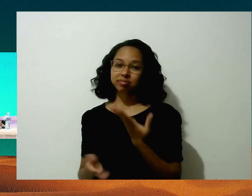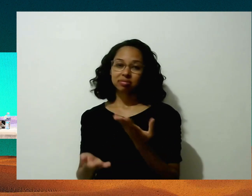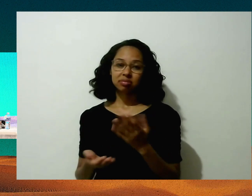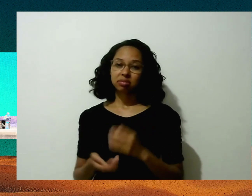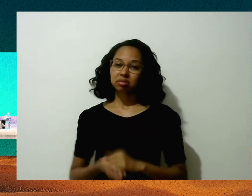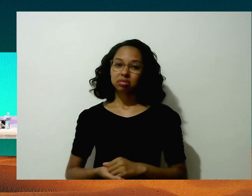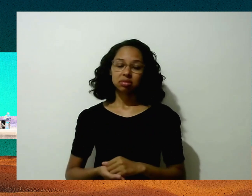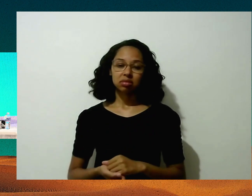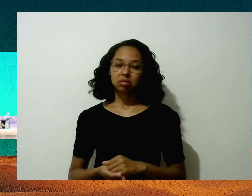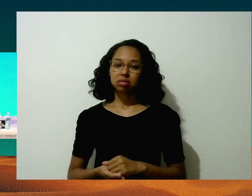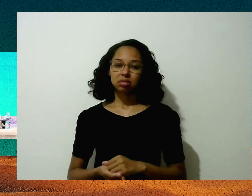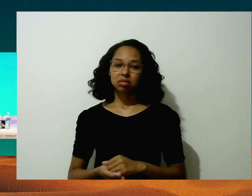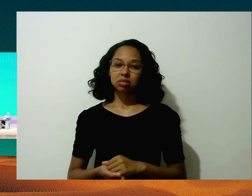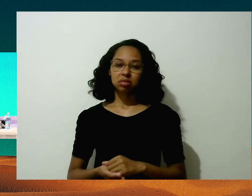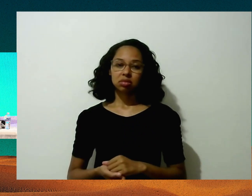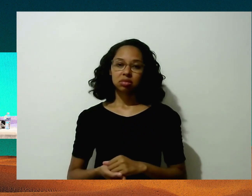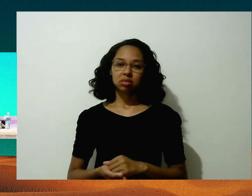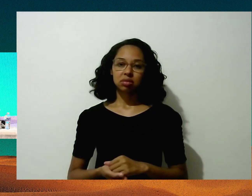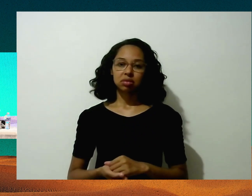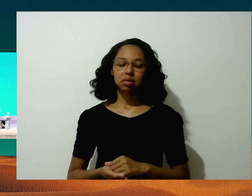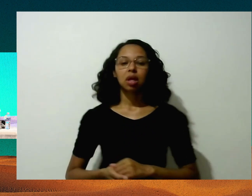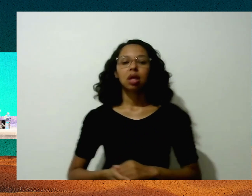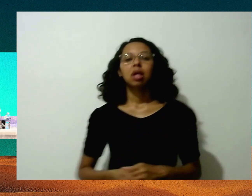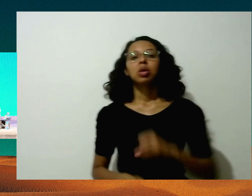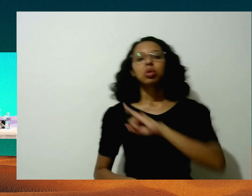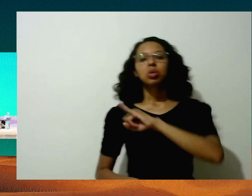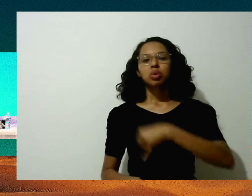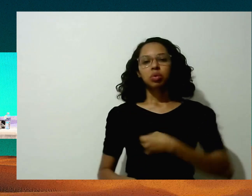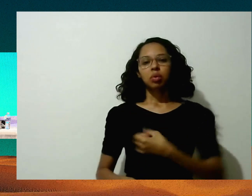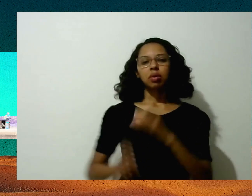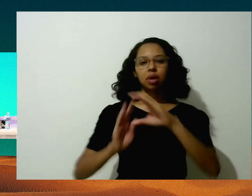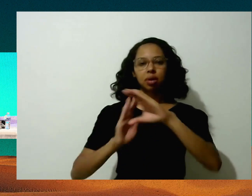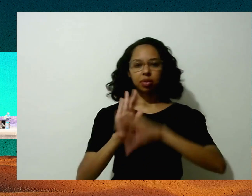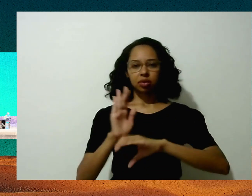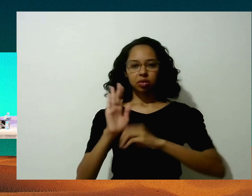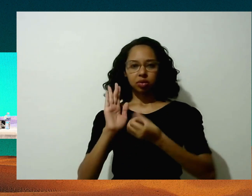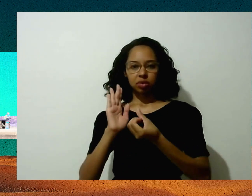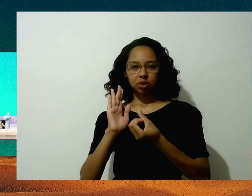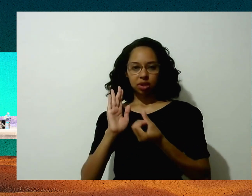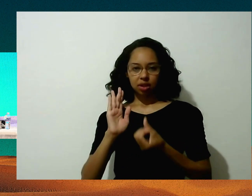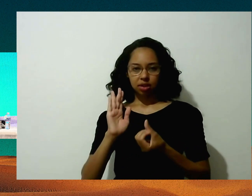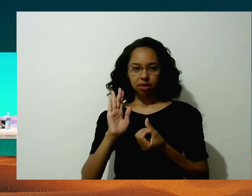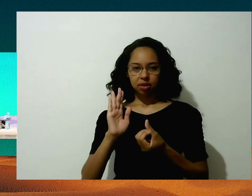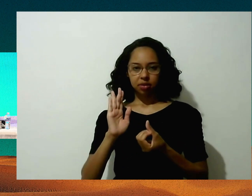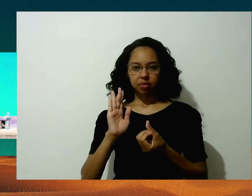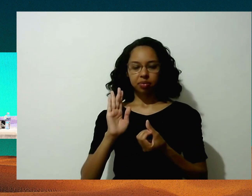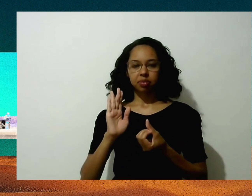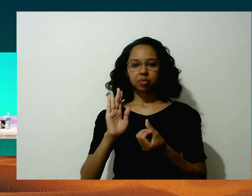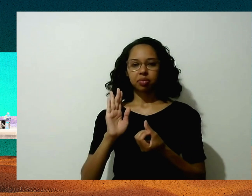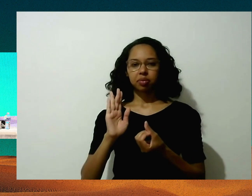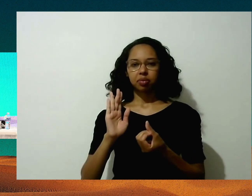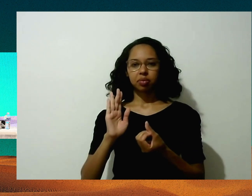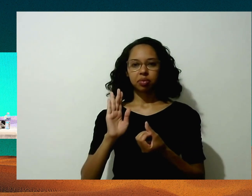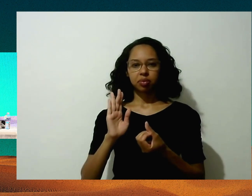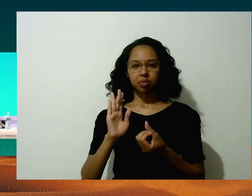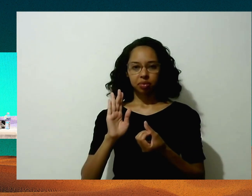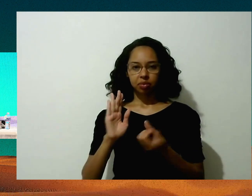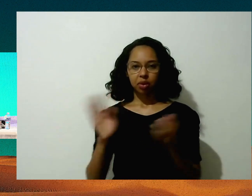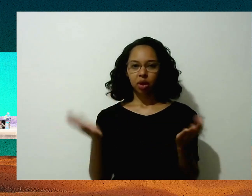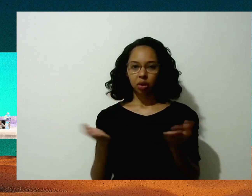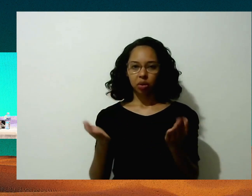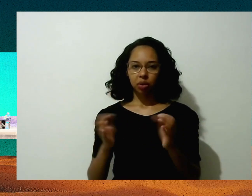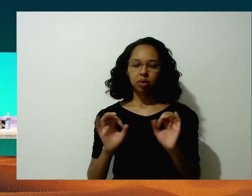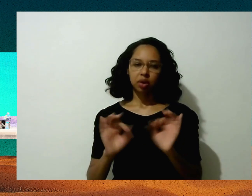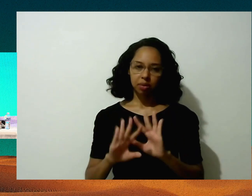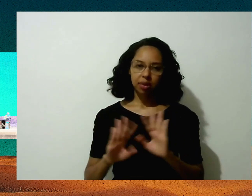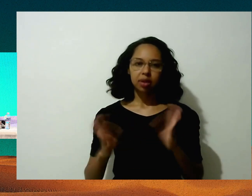voltar rapidamente para João 6. So let's go back to John 6. Vamos se a gente consegue terminar. Let's see if we can